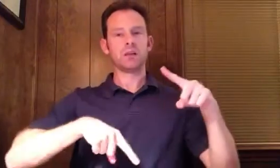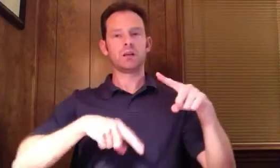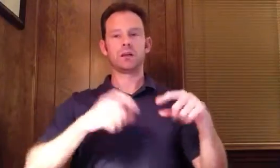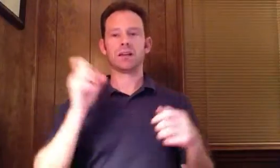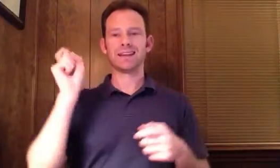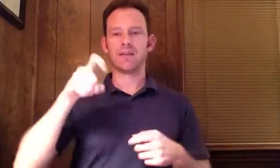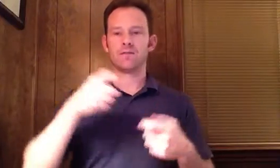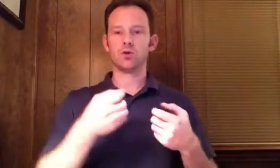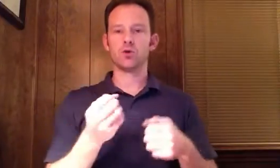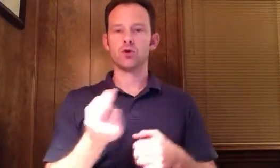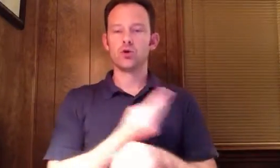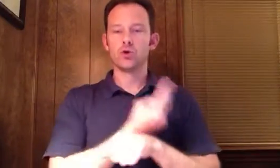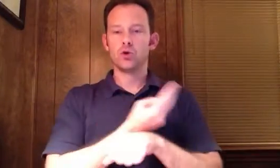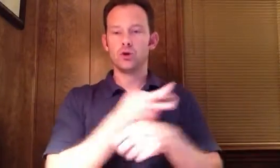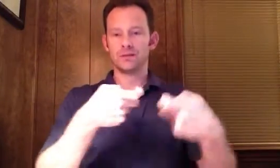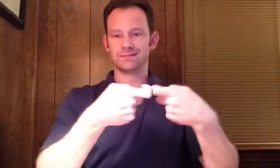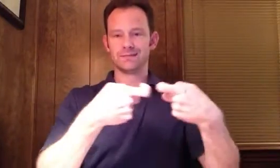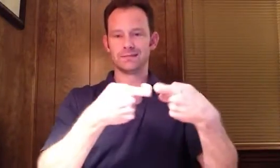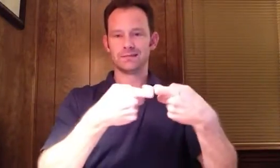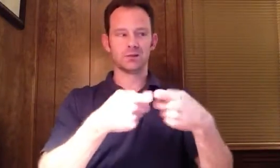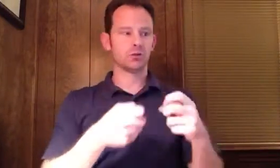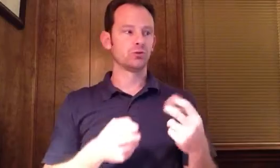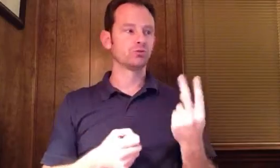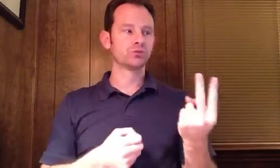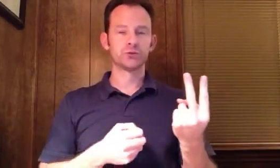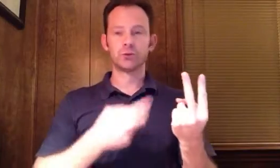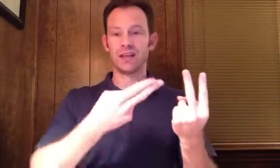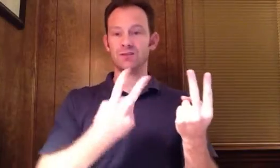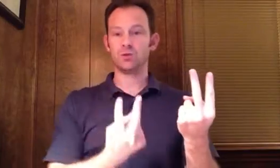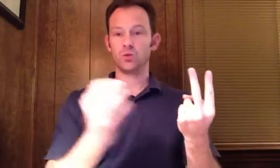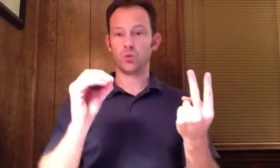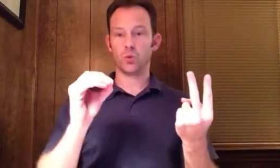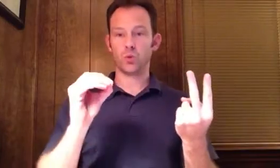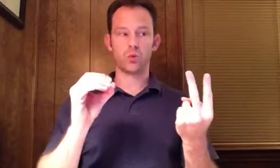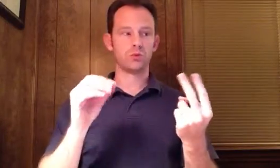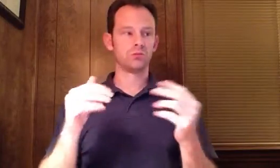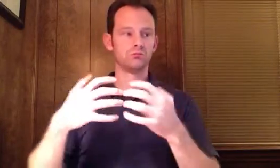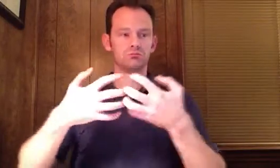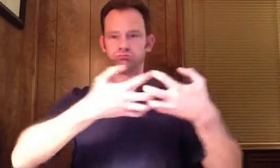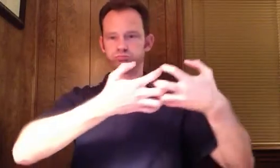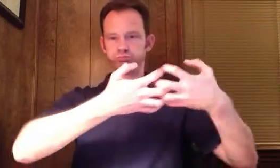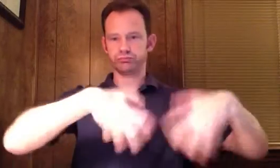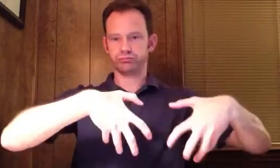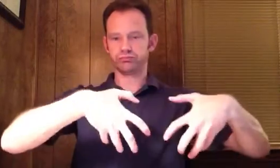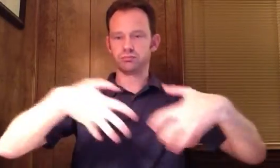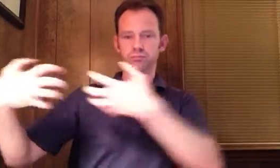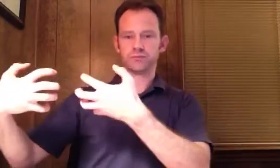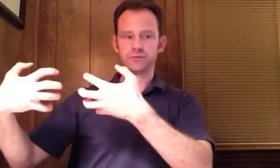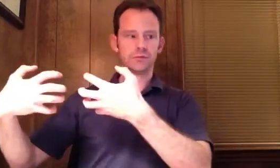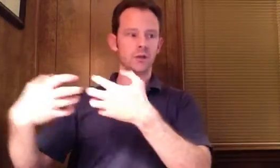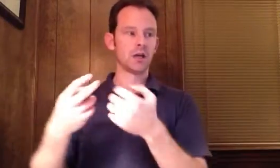gas. So here we have a larger molecule breaking down into smaller elemental molecules, hydrogen and finally